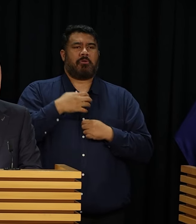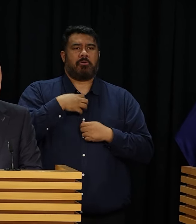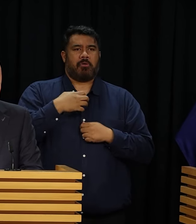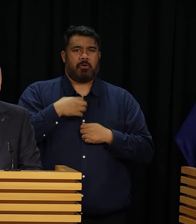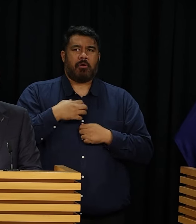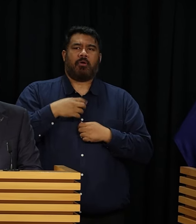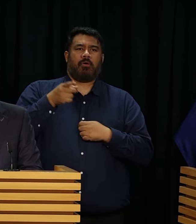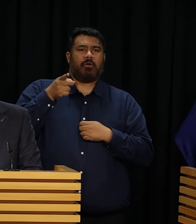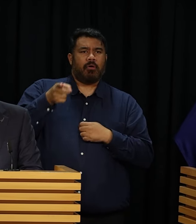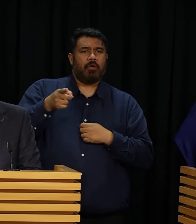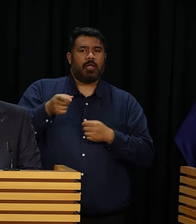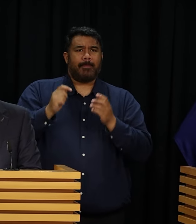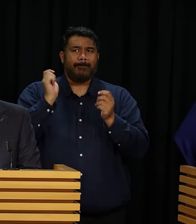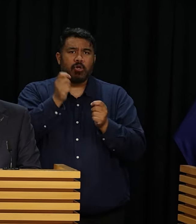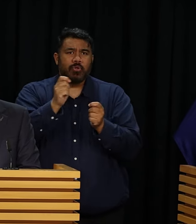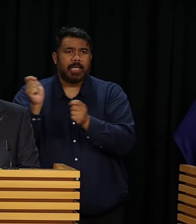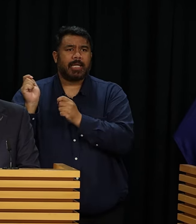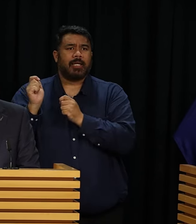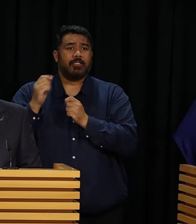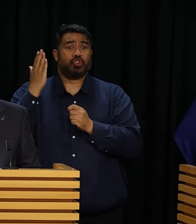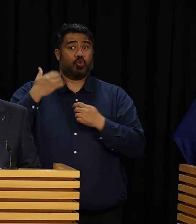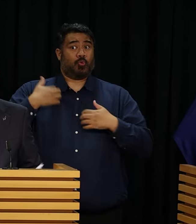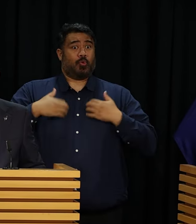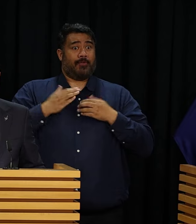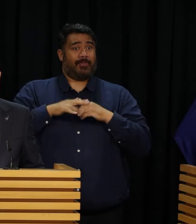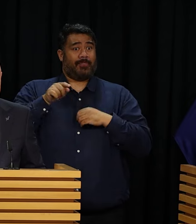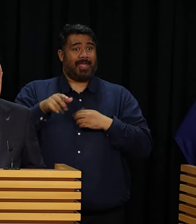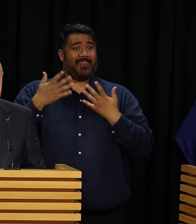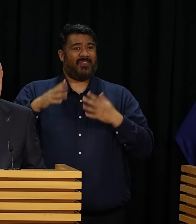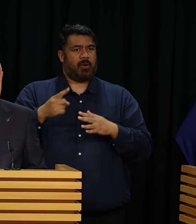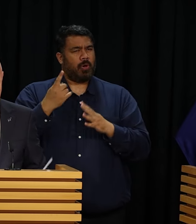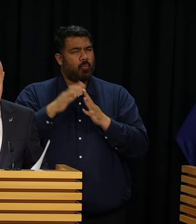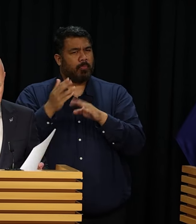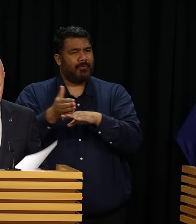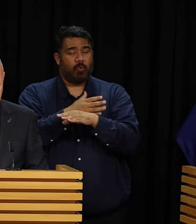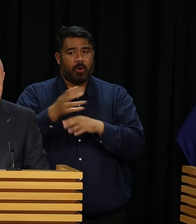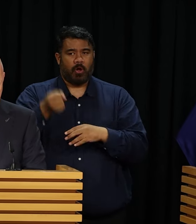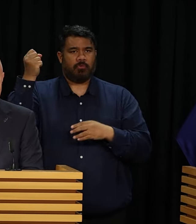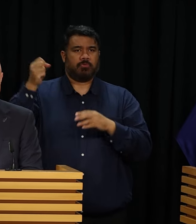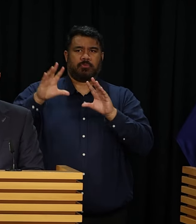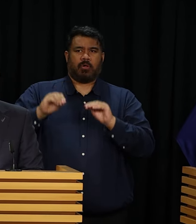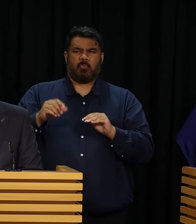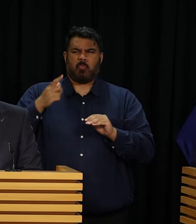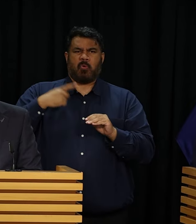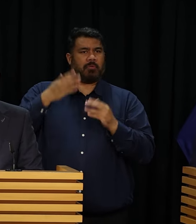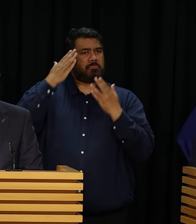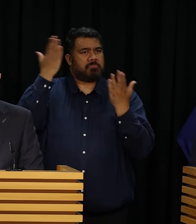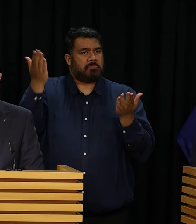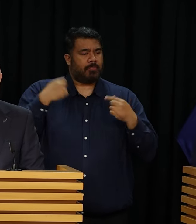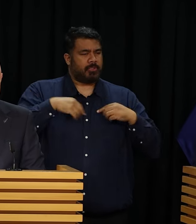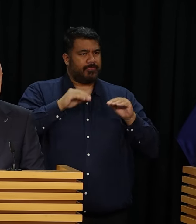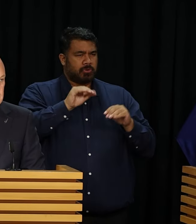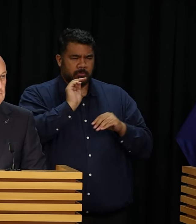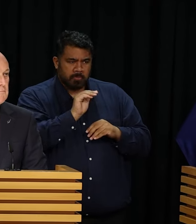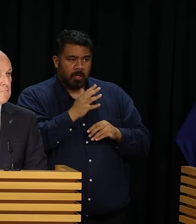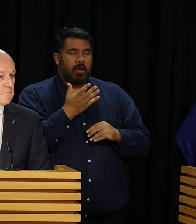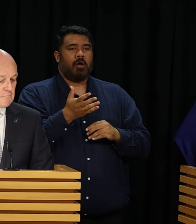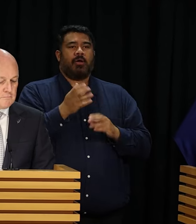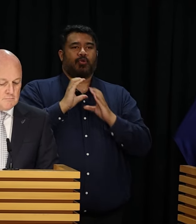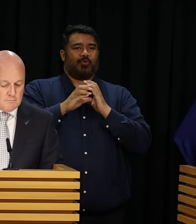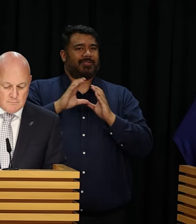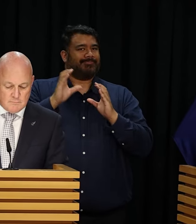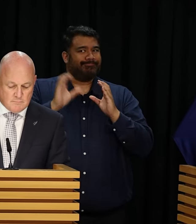school expected that construction would begin. It was disappointing to learn about the poor communication with the college, given that the decision